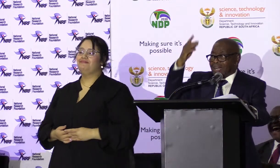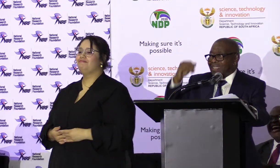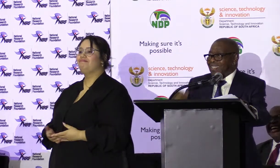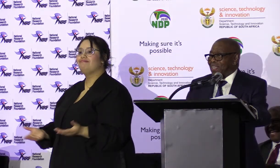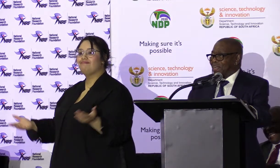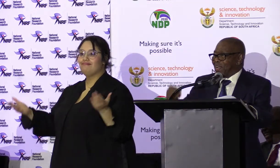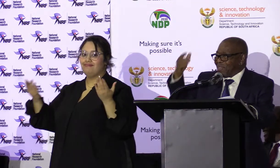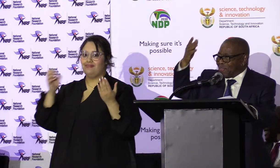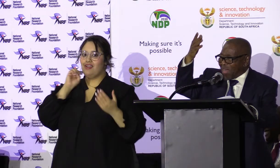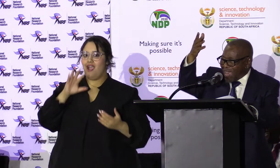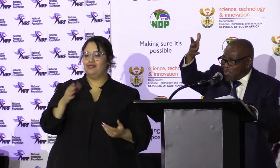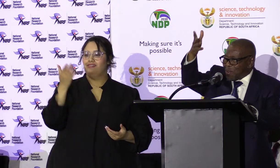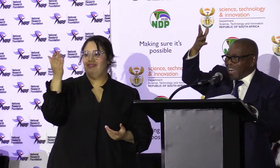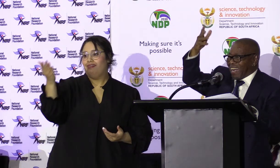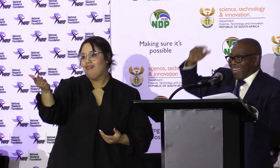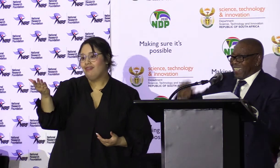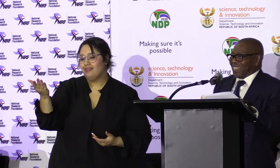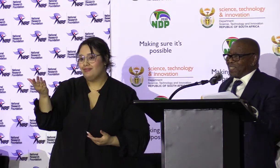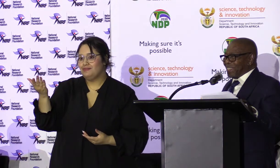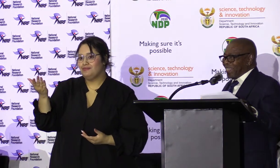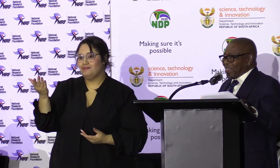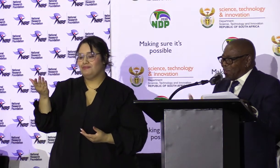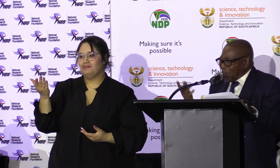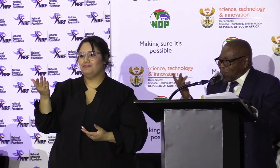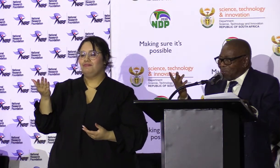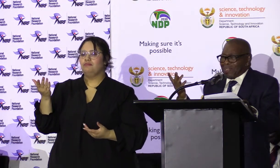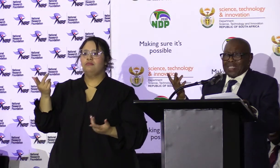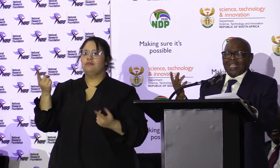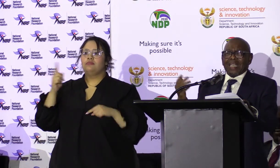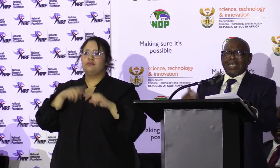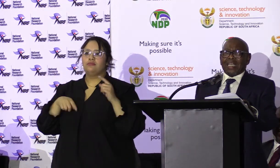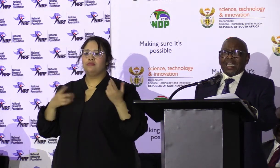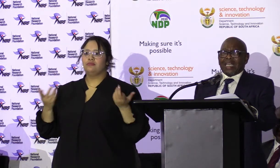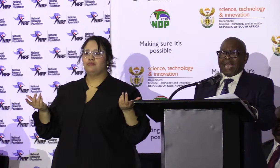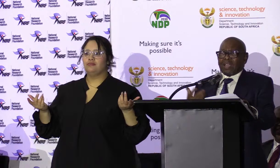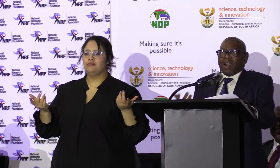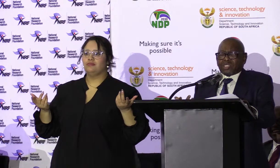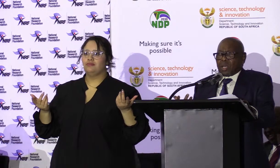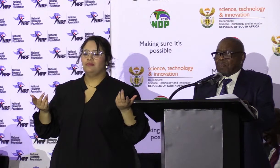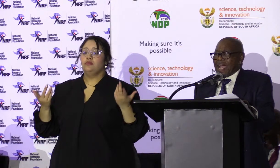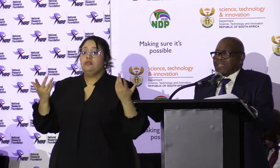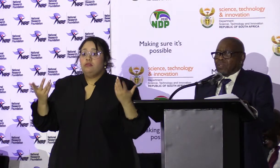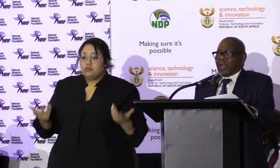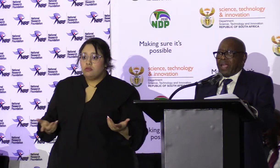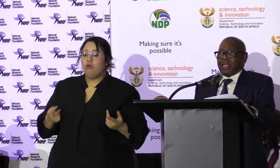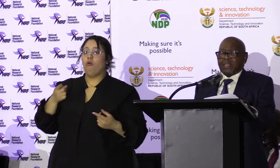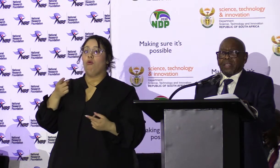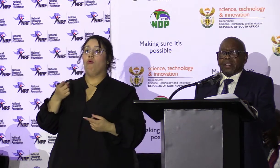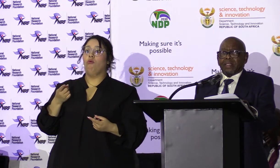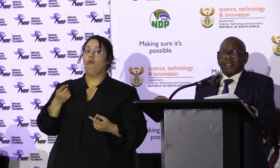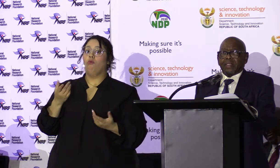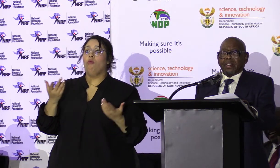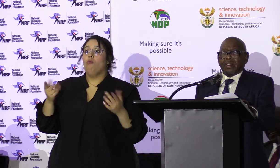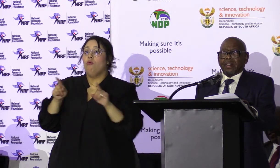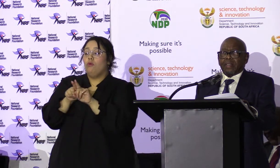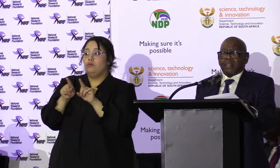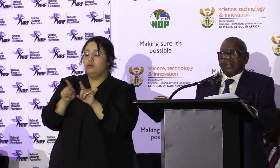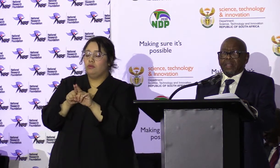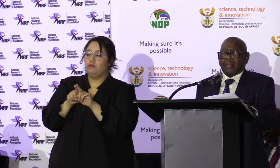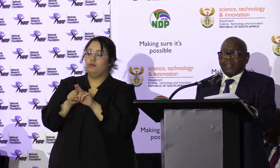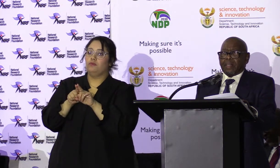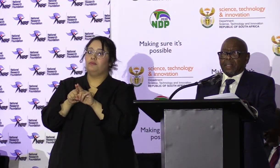There you are. There you are. You know? And also, by the way,